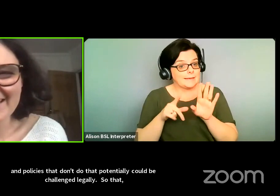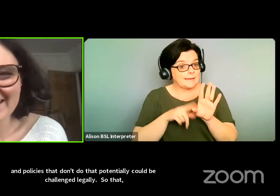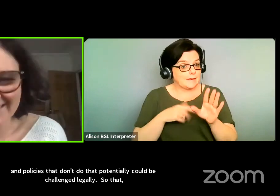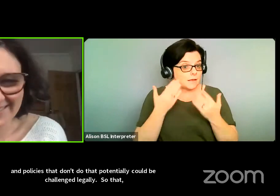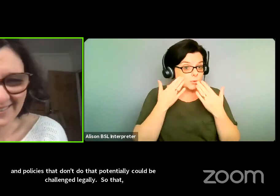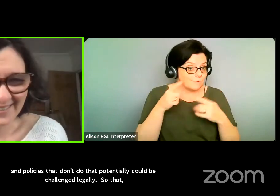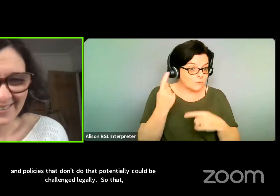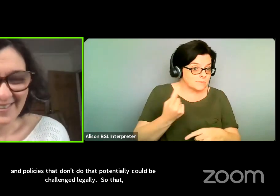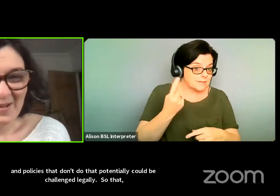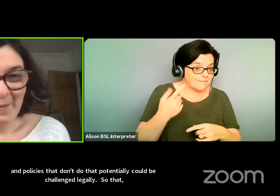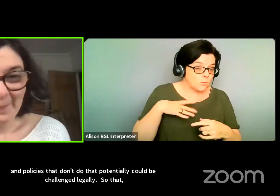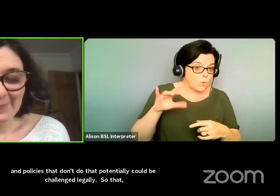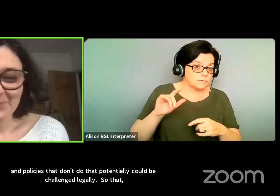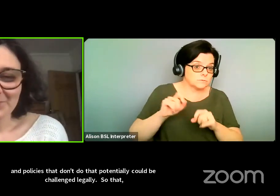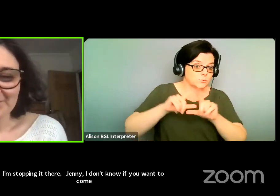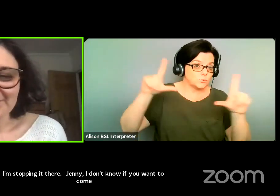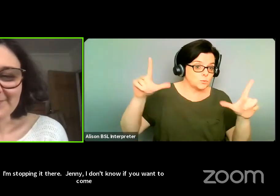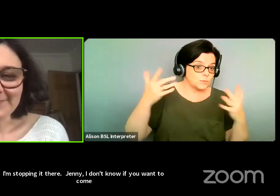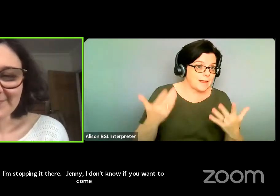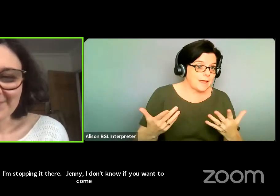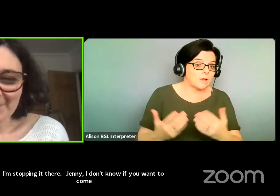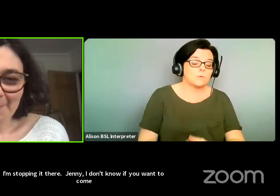on.